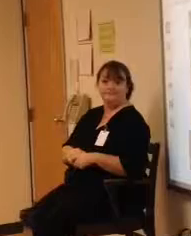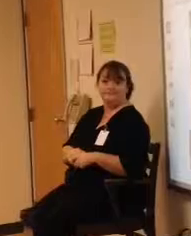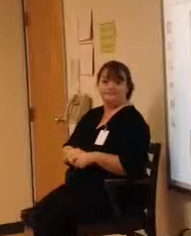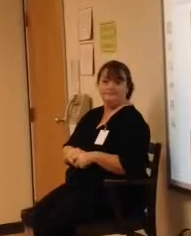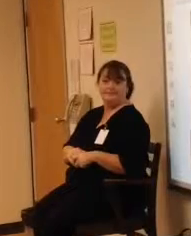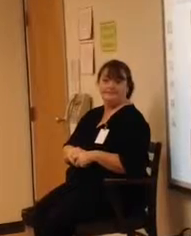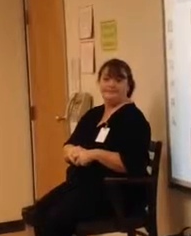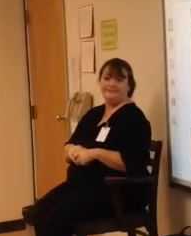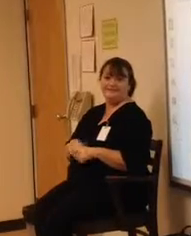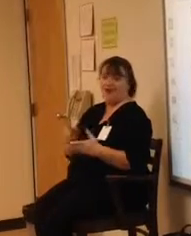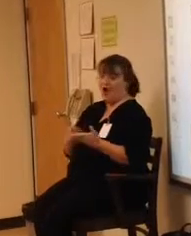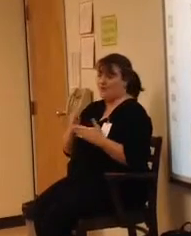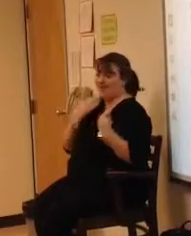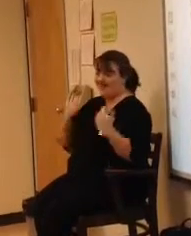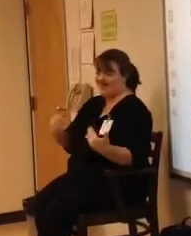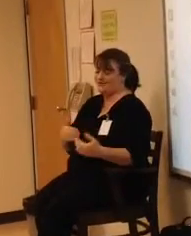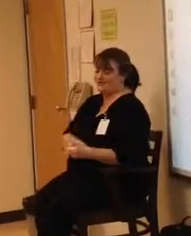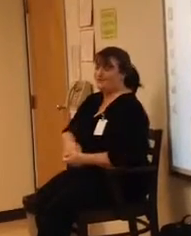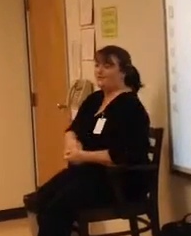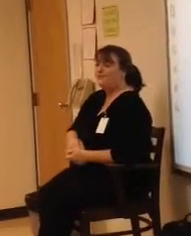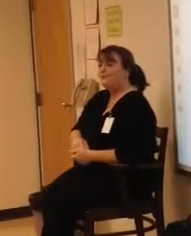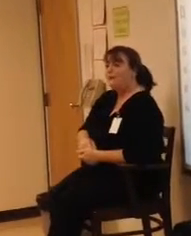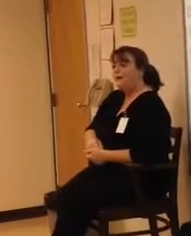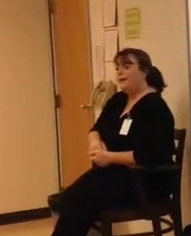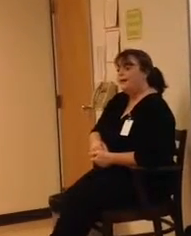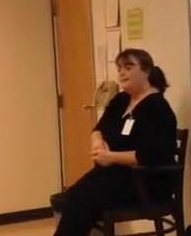All right, thank you. Thank you.